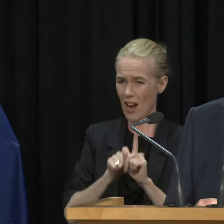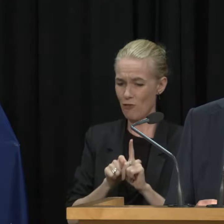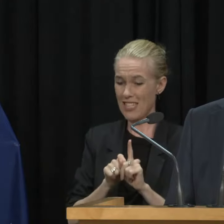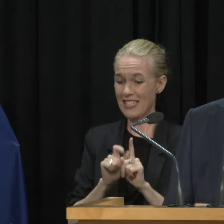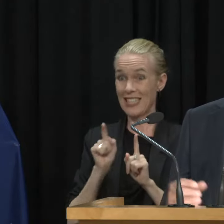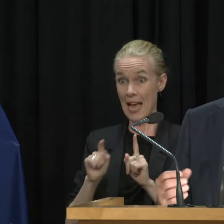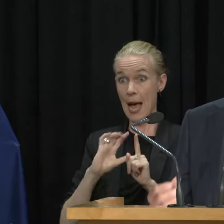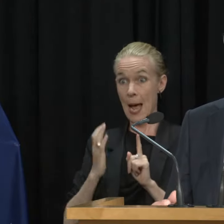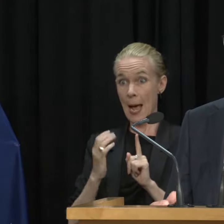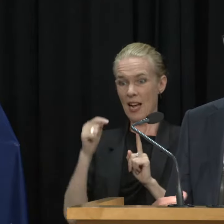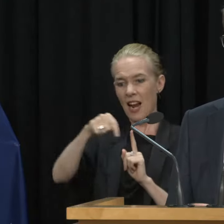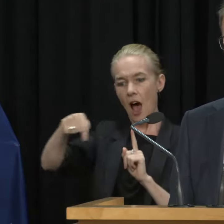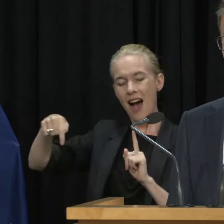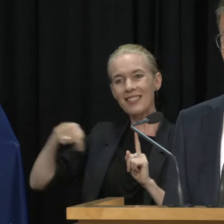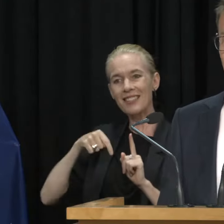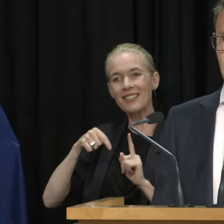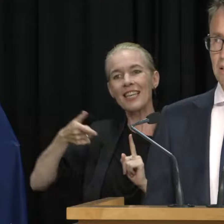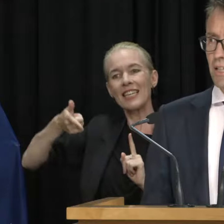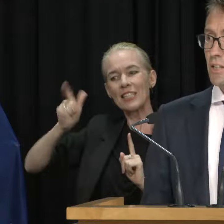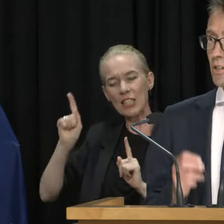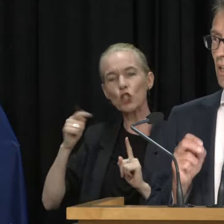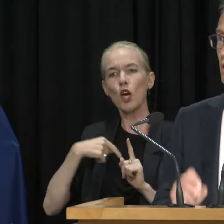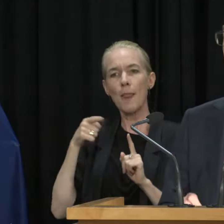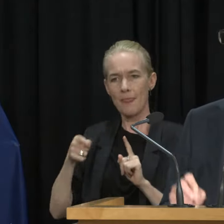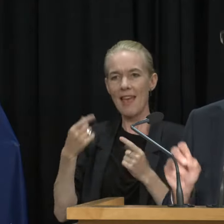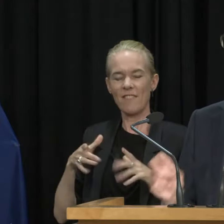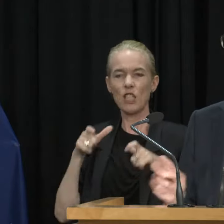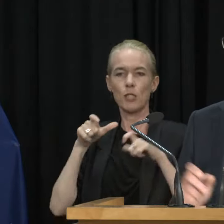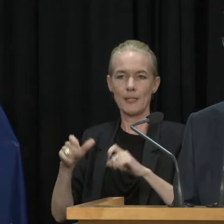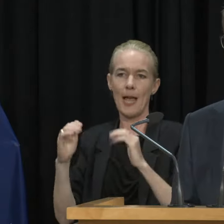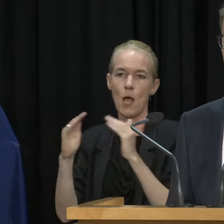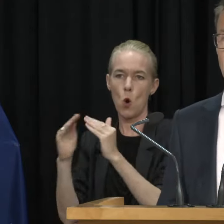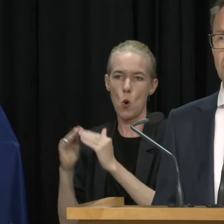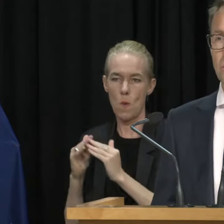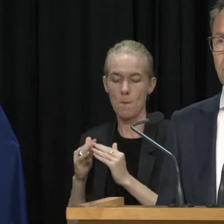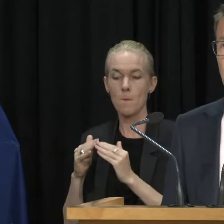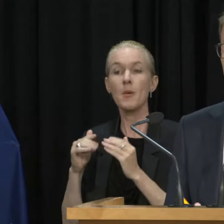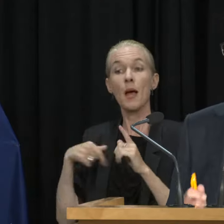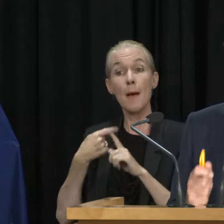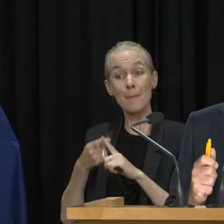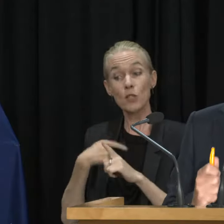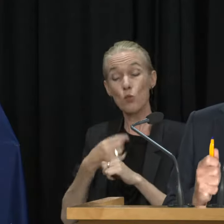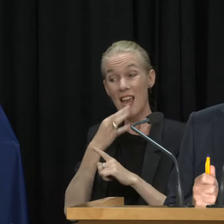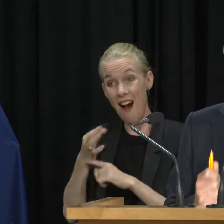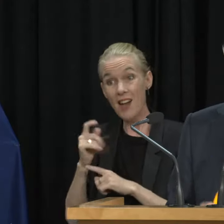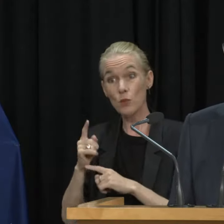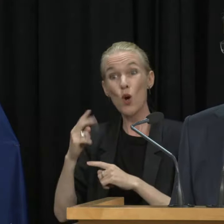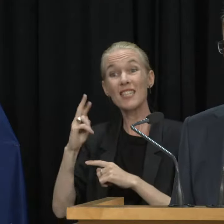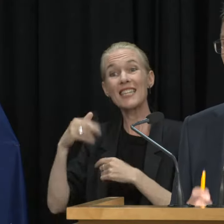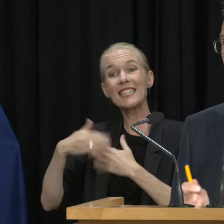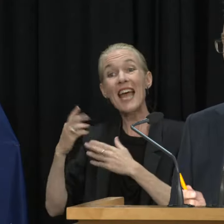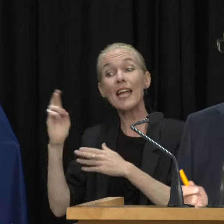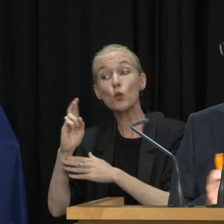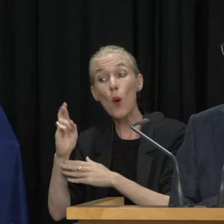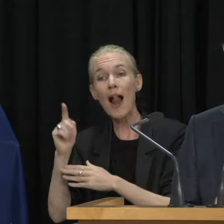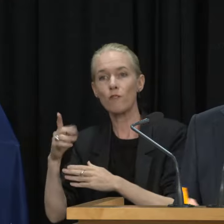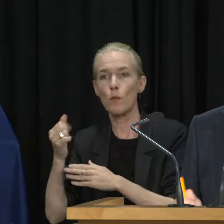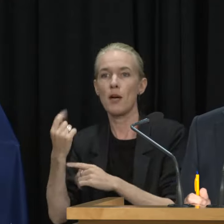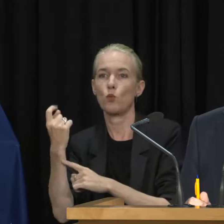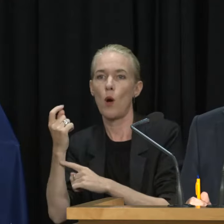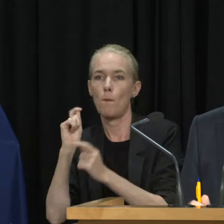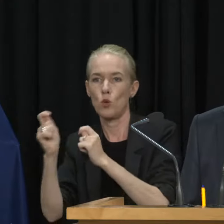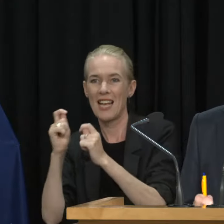where they receive as close contacts a second test at day 12 before going back to school. And we had only one further case from